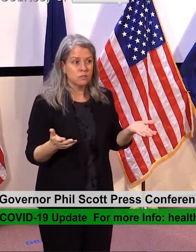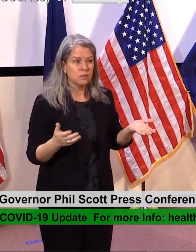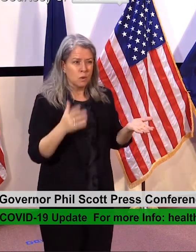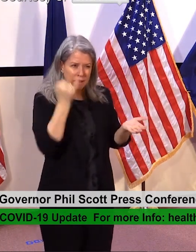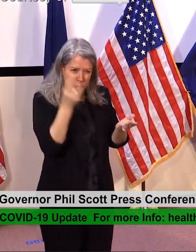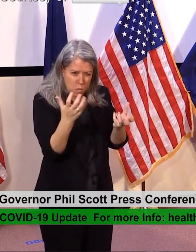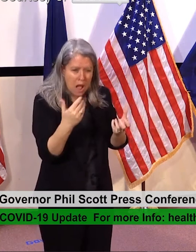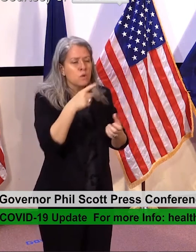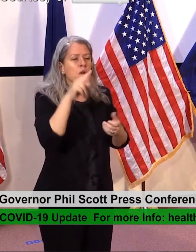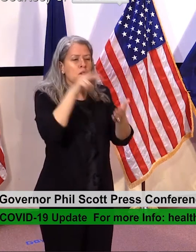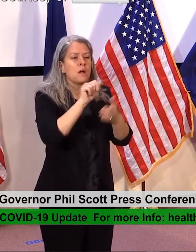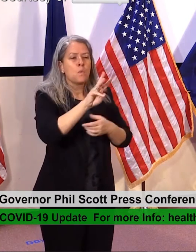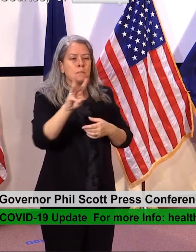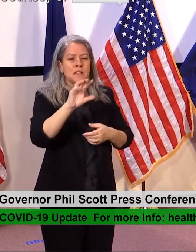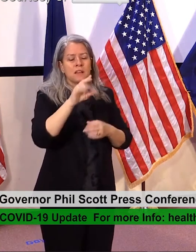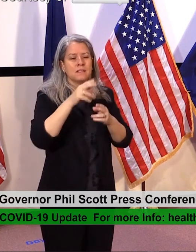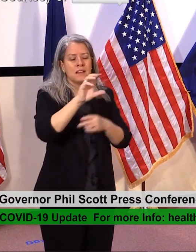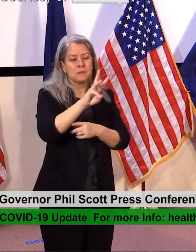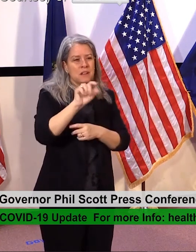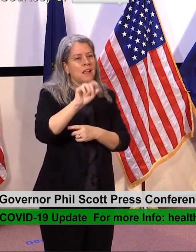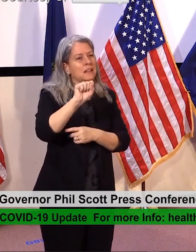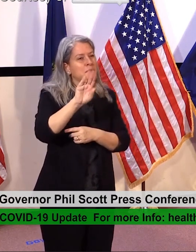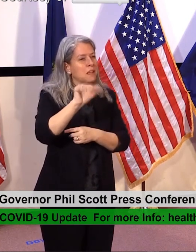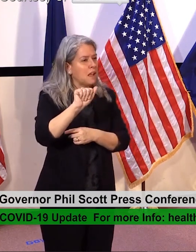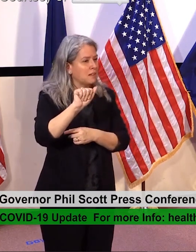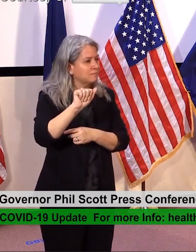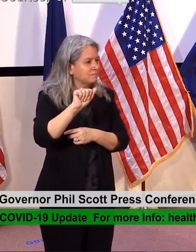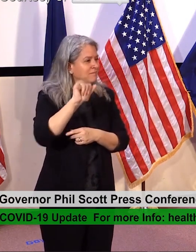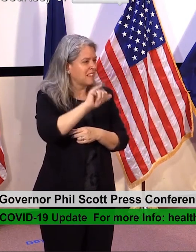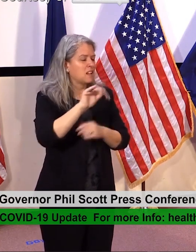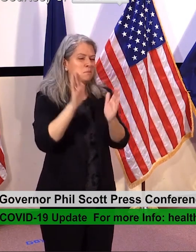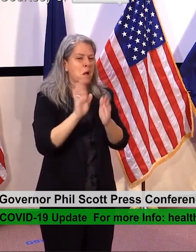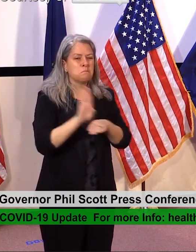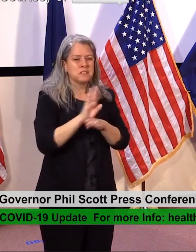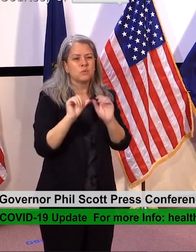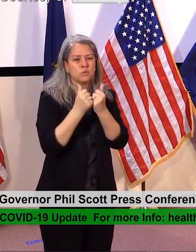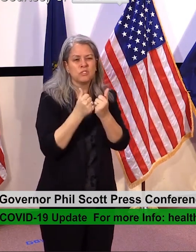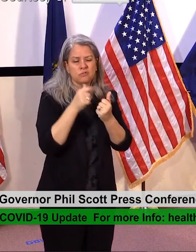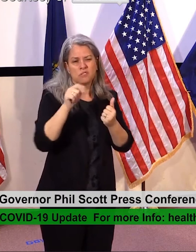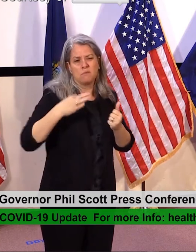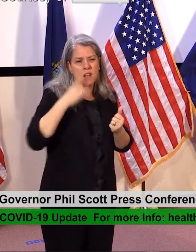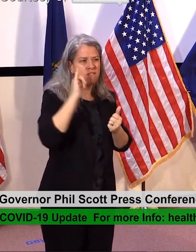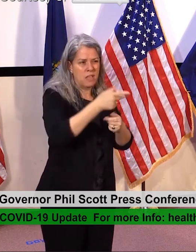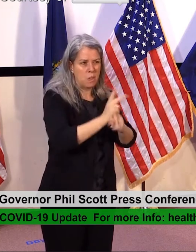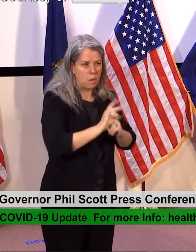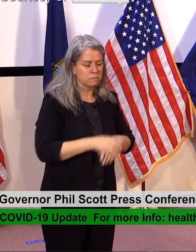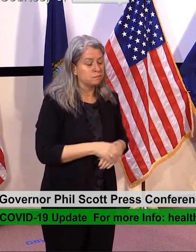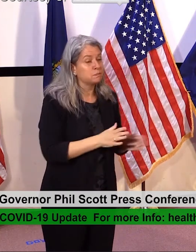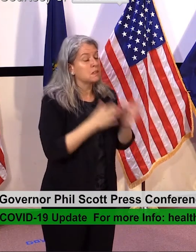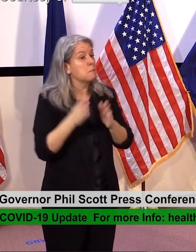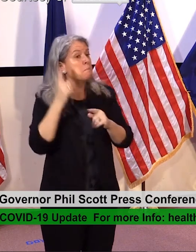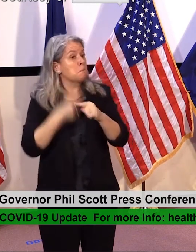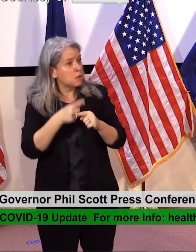sba.gov/paycheckprotection to learn more. Small business owners are also eligible to apply for a disaster loan, and you can receive